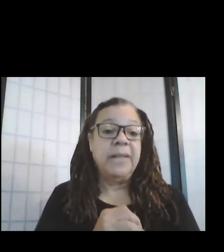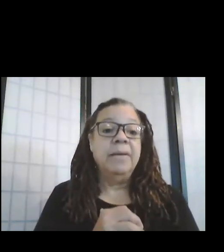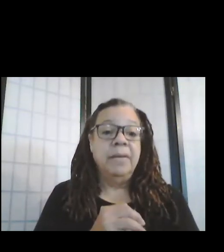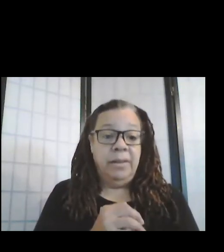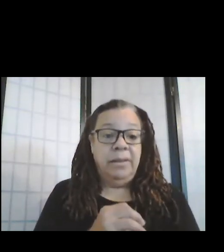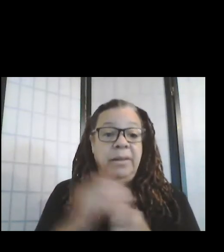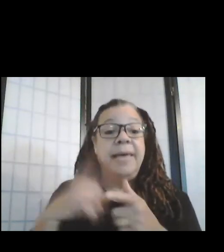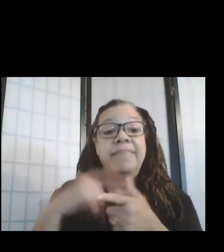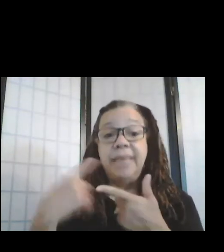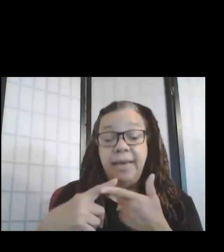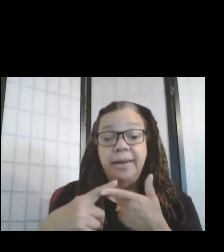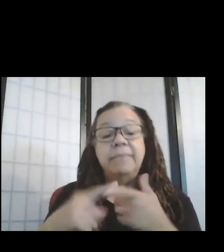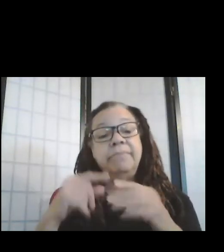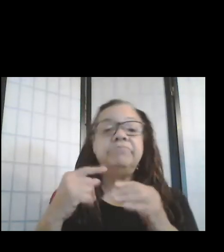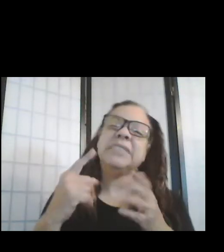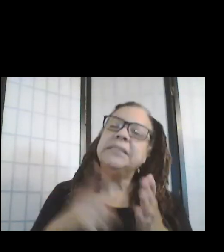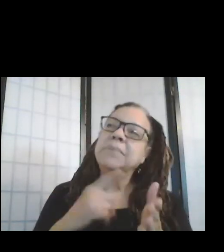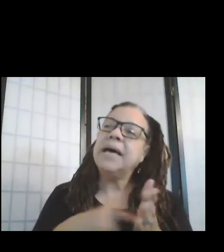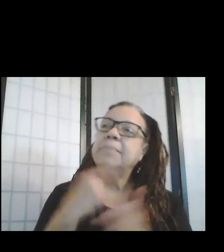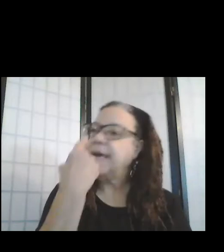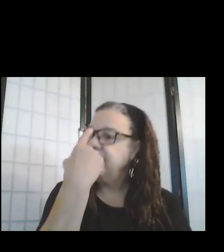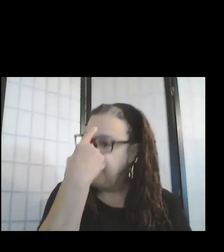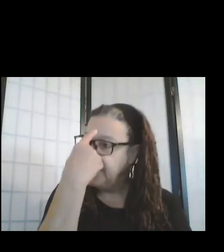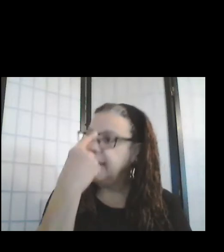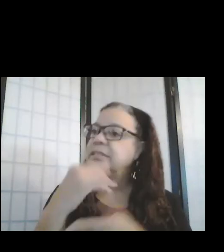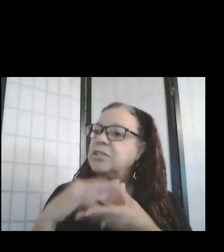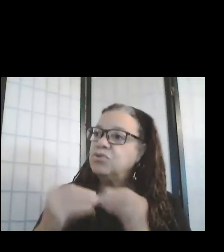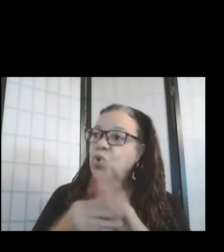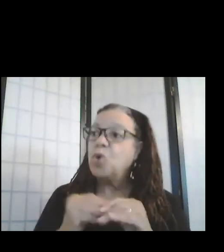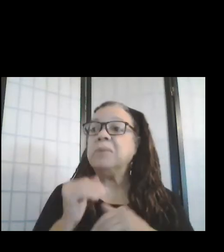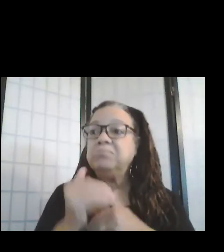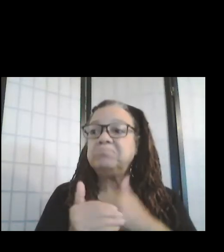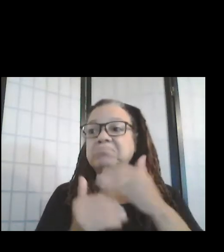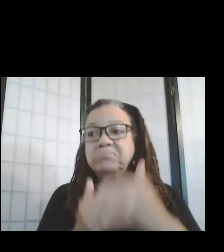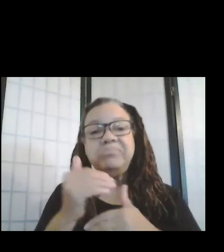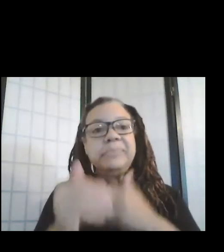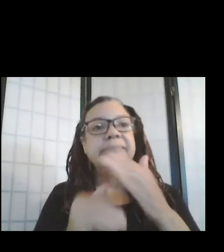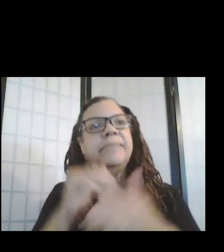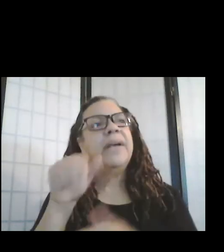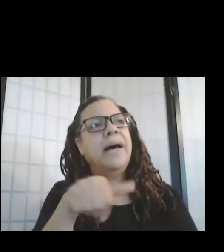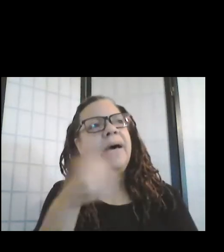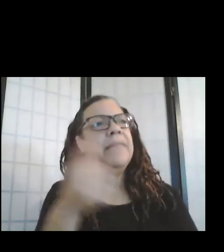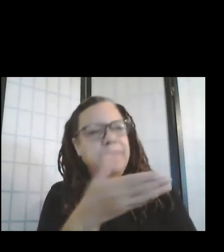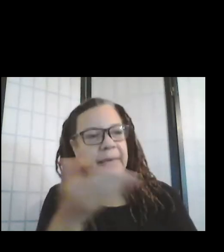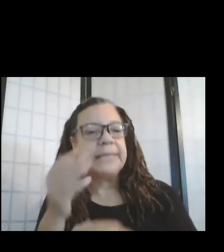then I think as the story goes along, other elements of the craft, the plot, the building of the